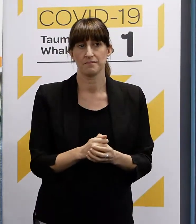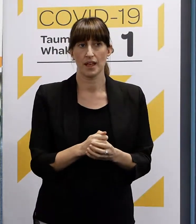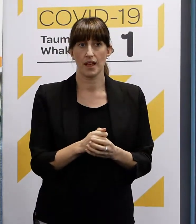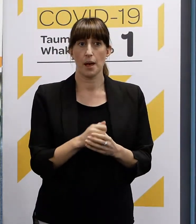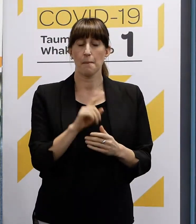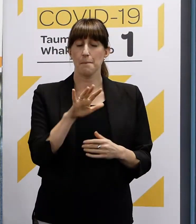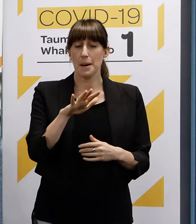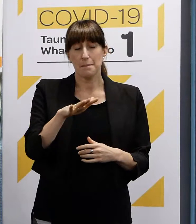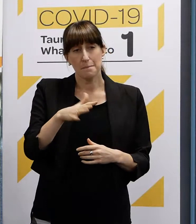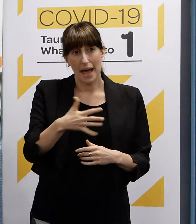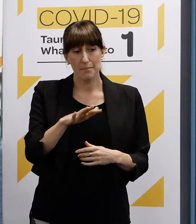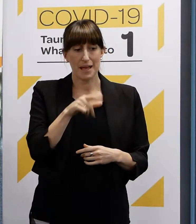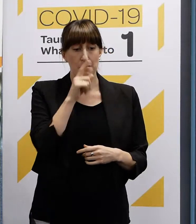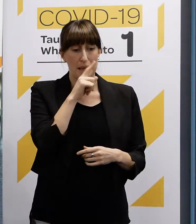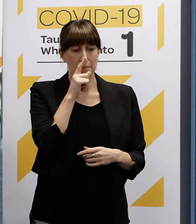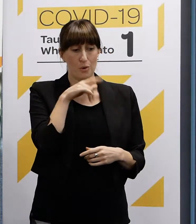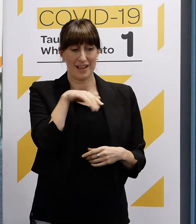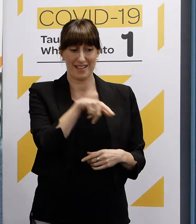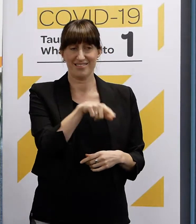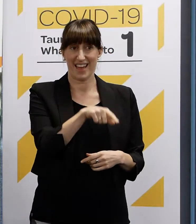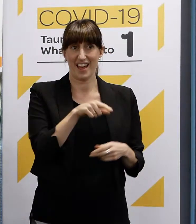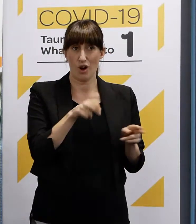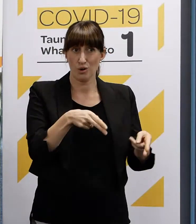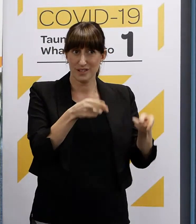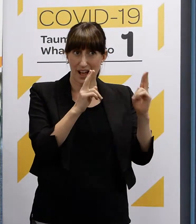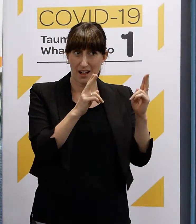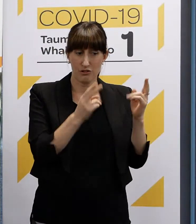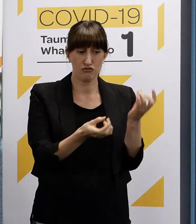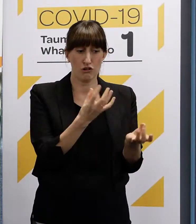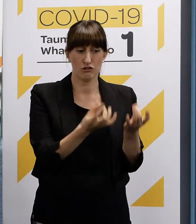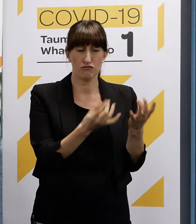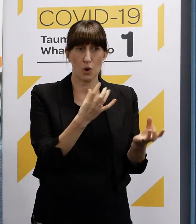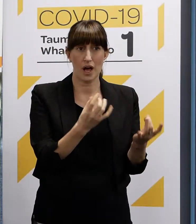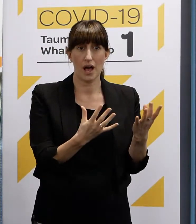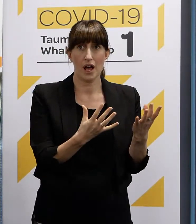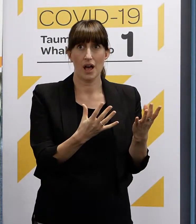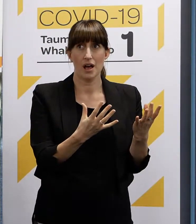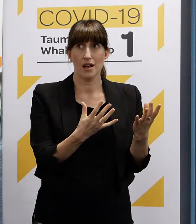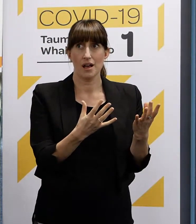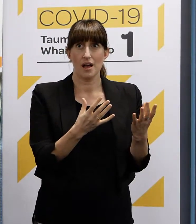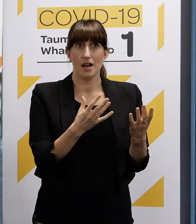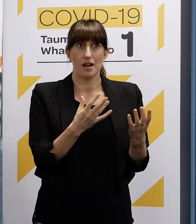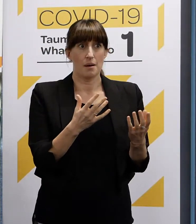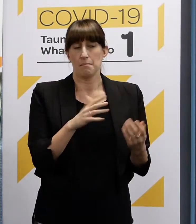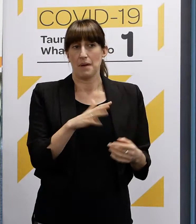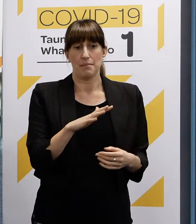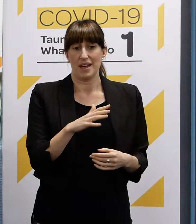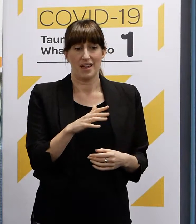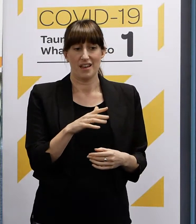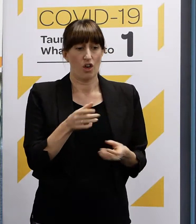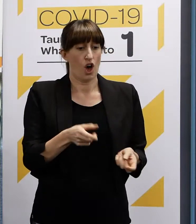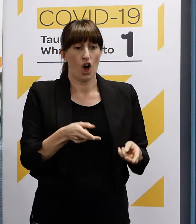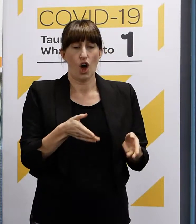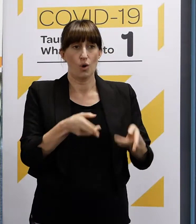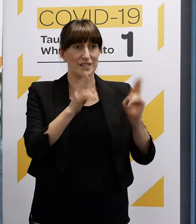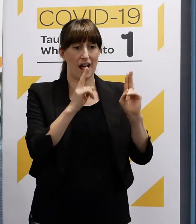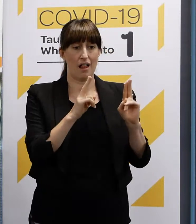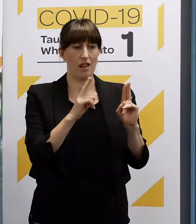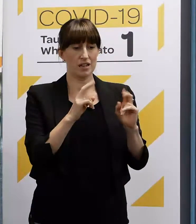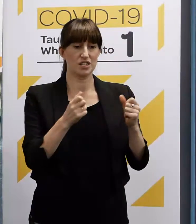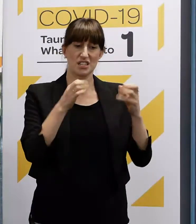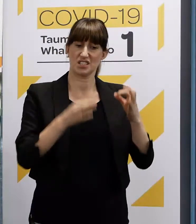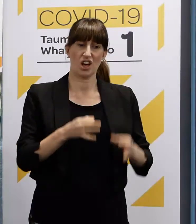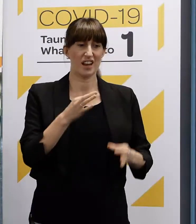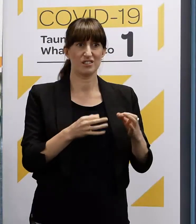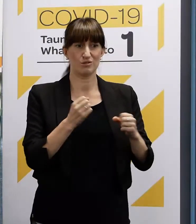may well be guests there who, off the back of a hotel implementing some measures they do, it